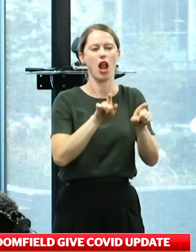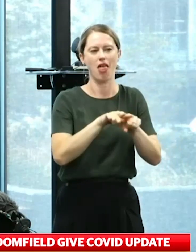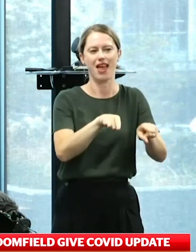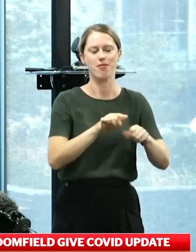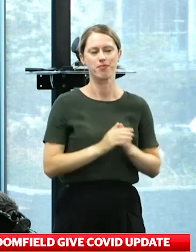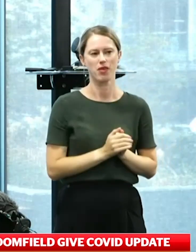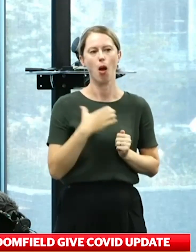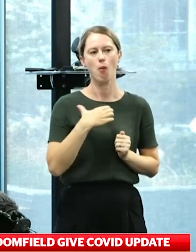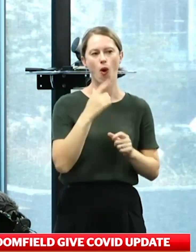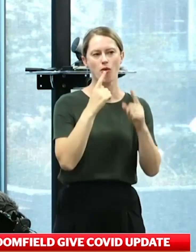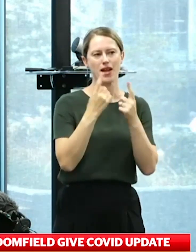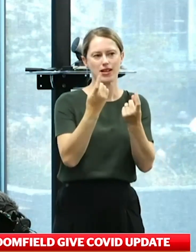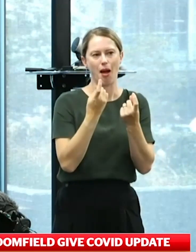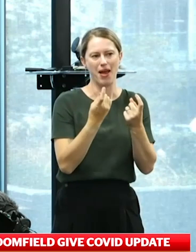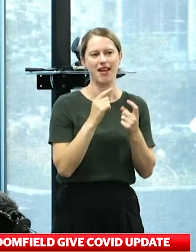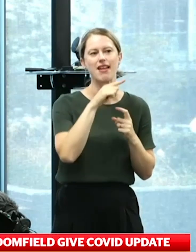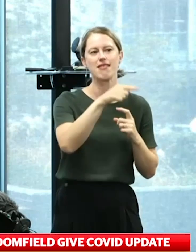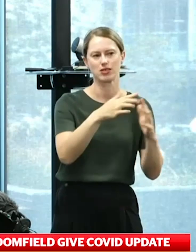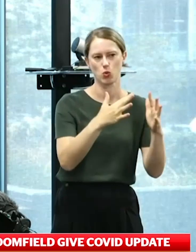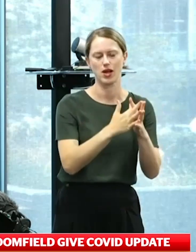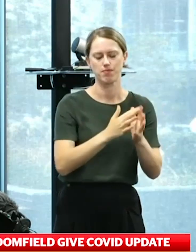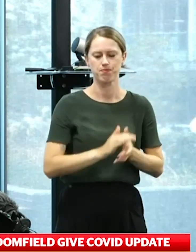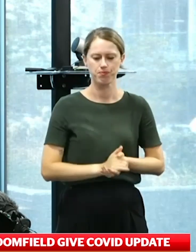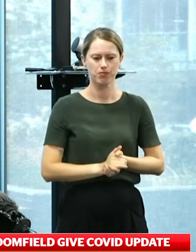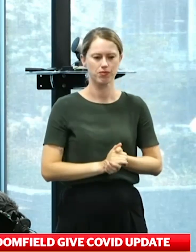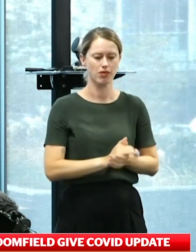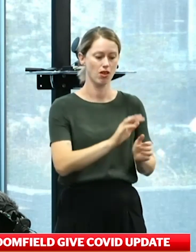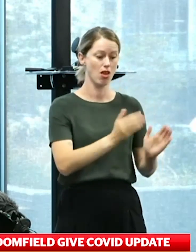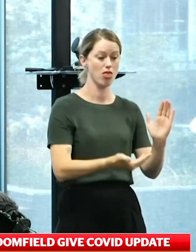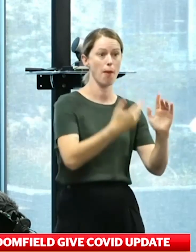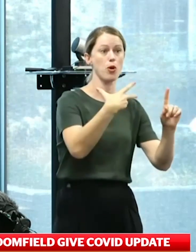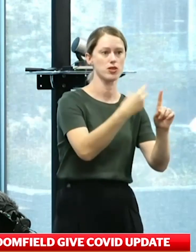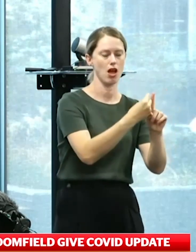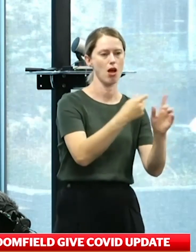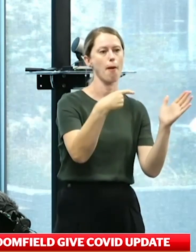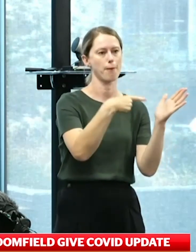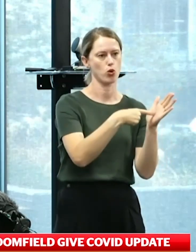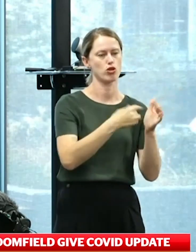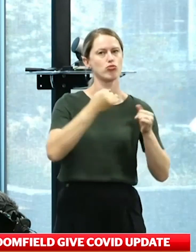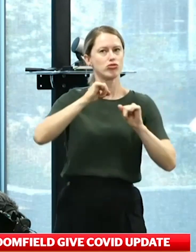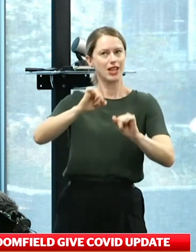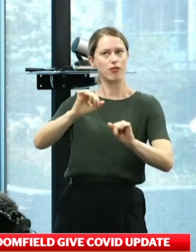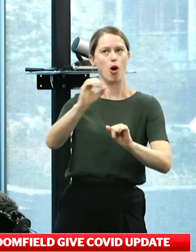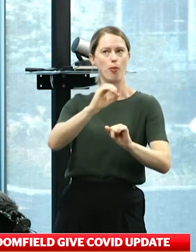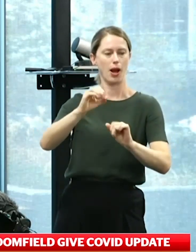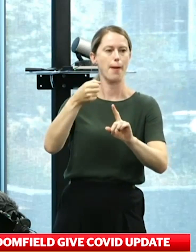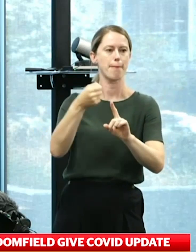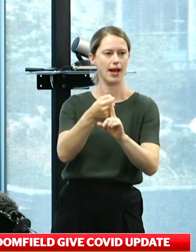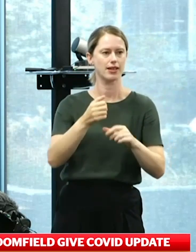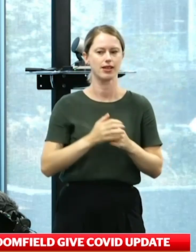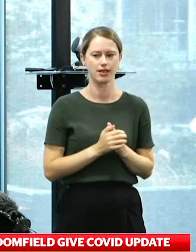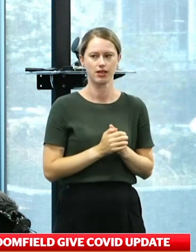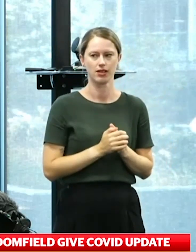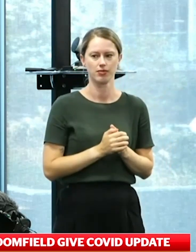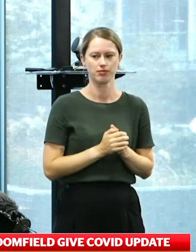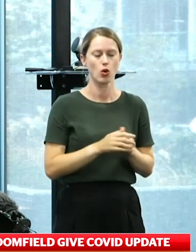be provided by the Ministry of Health next week. The booster is a key part of our plan to reduce the impact of Omicron, alongside the confirmation